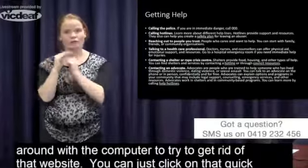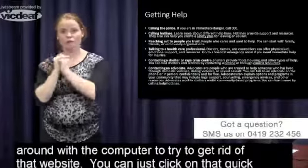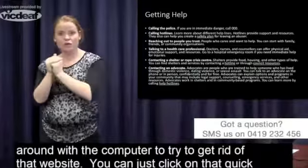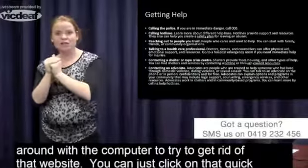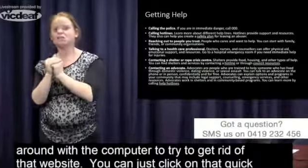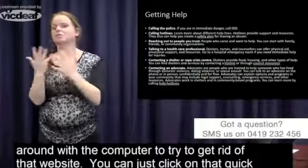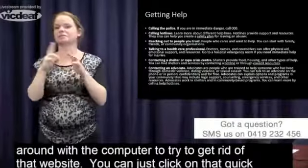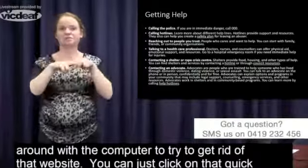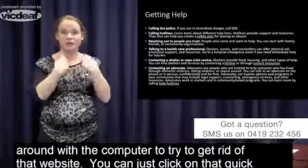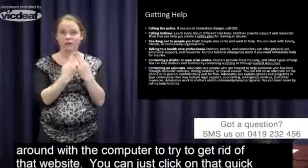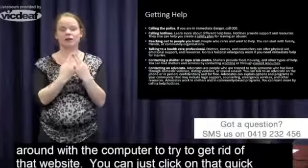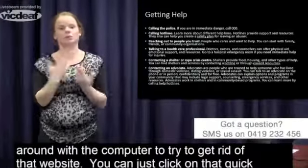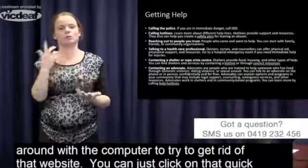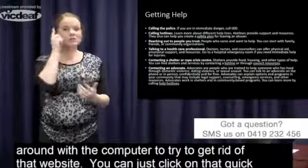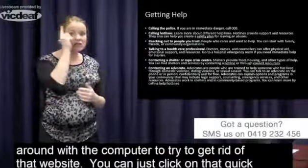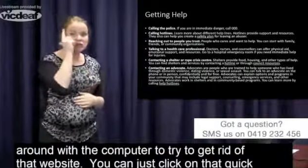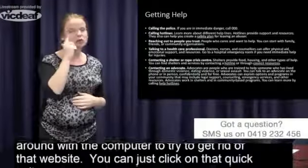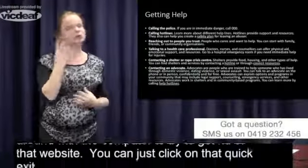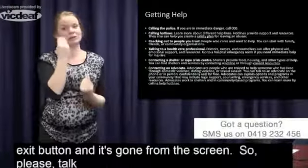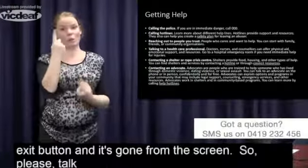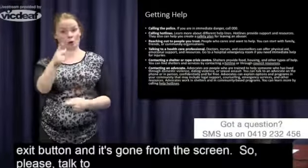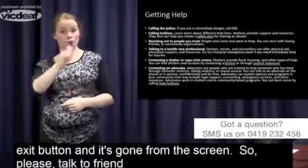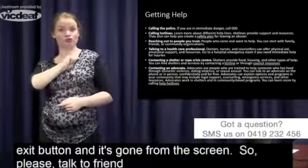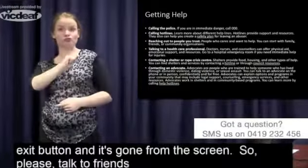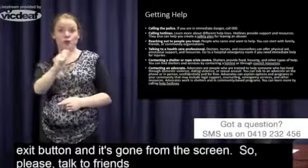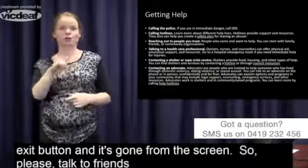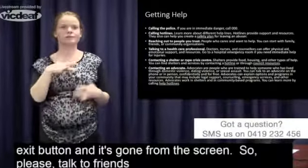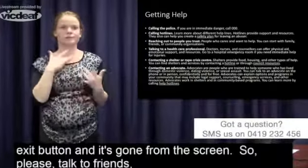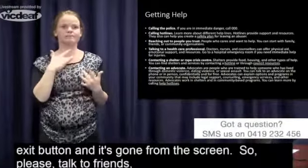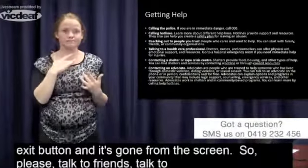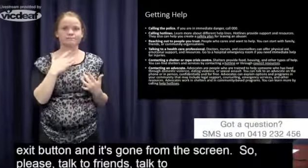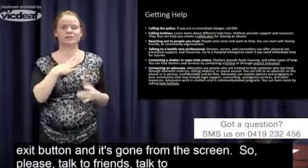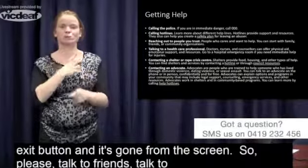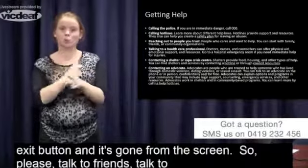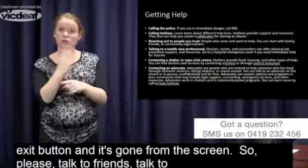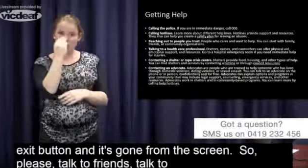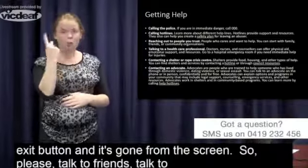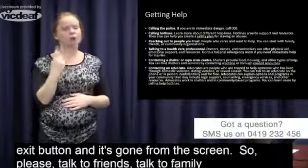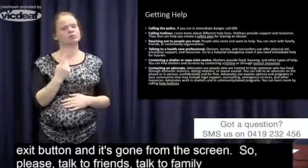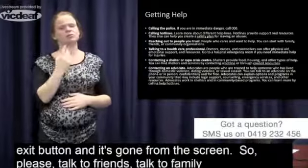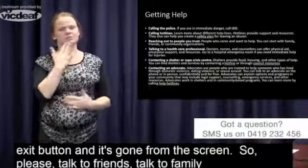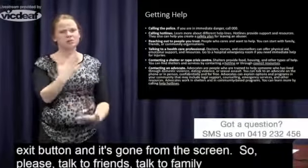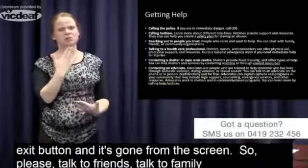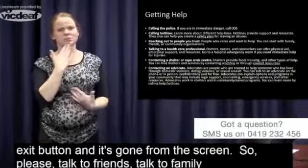So please talk to friends, talk to family members, talk to your teachers, talk to